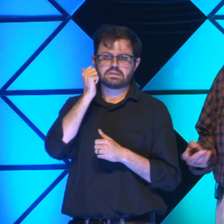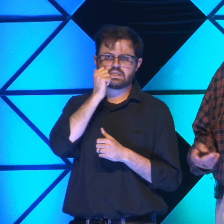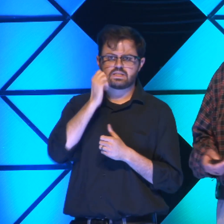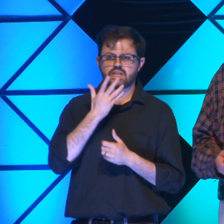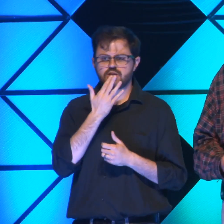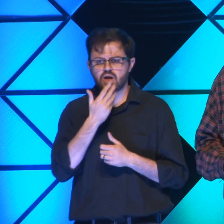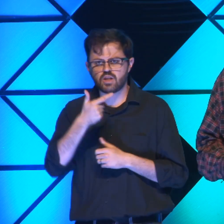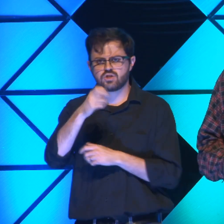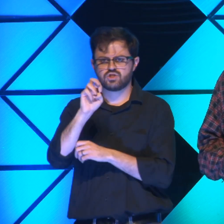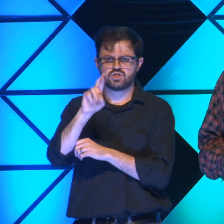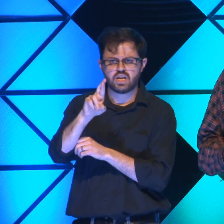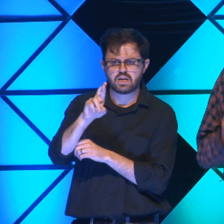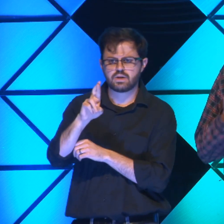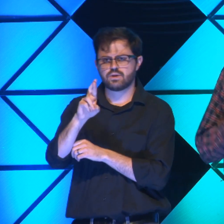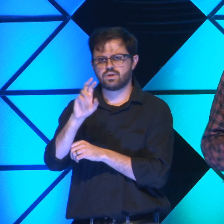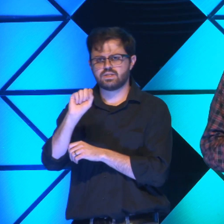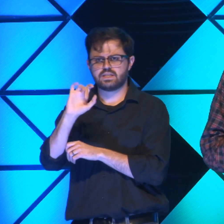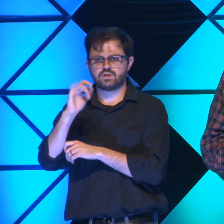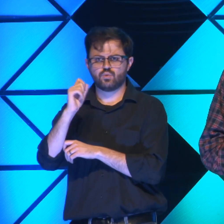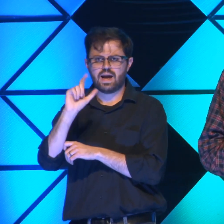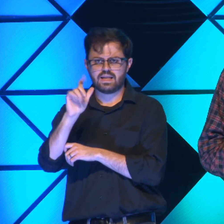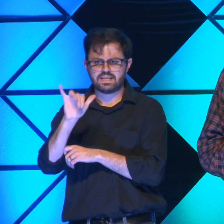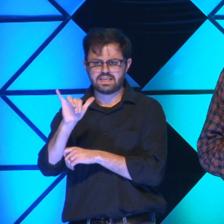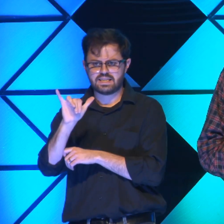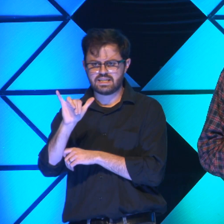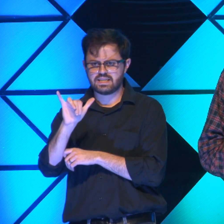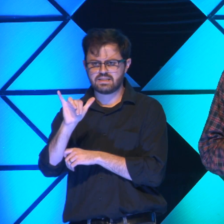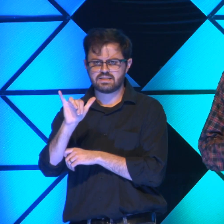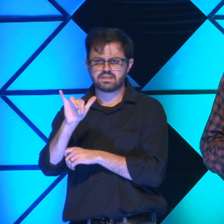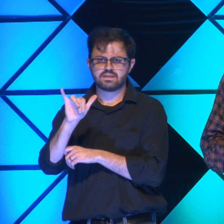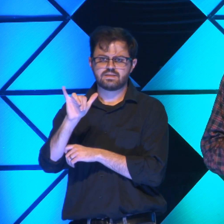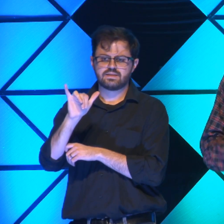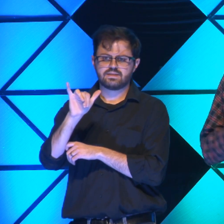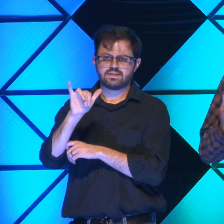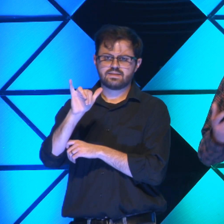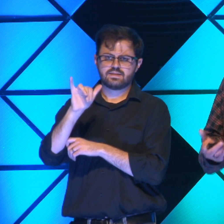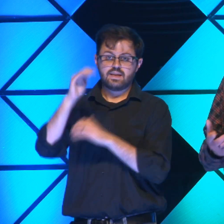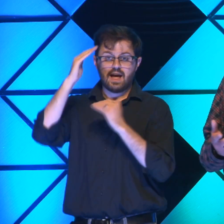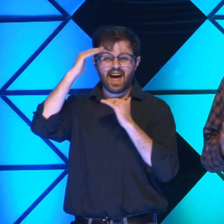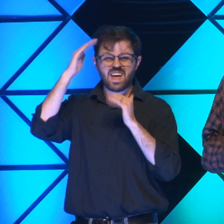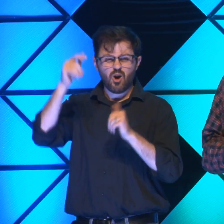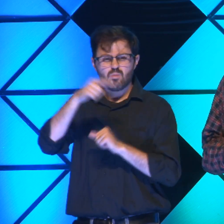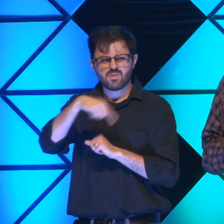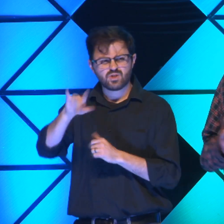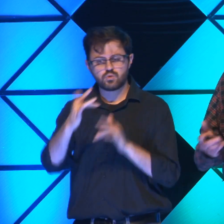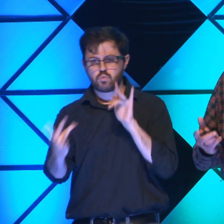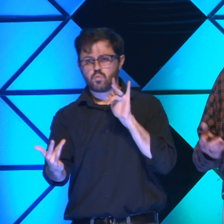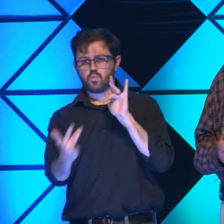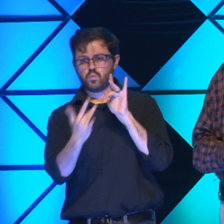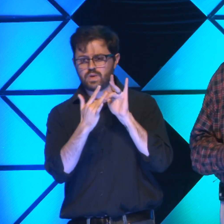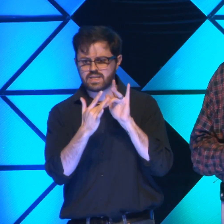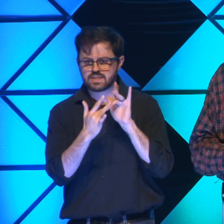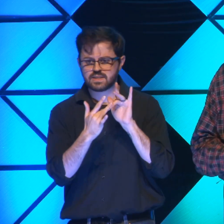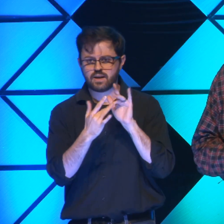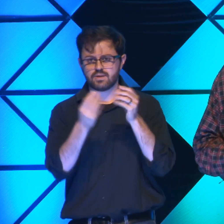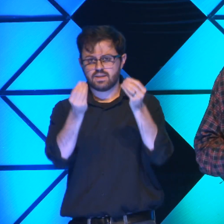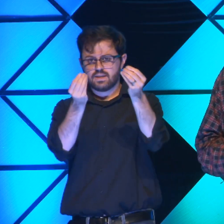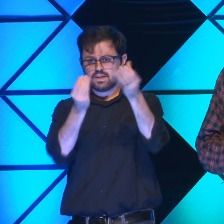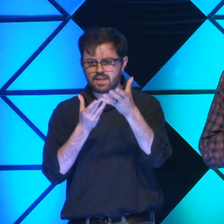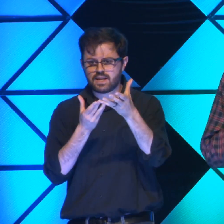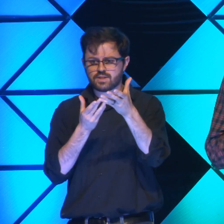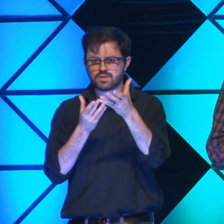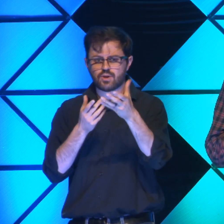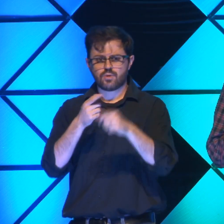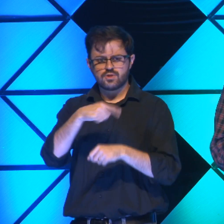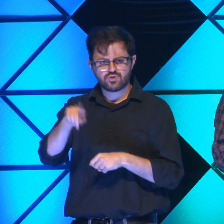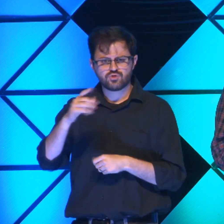your sexuality, I hope you will reach out. Let someone know you are on the road so that